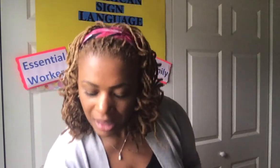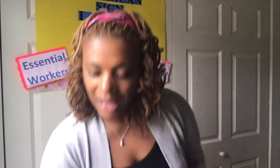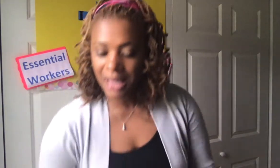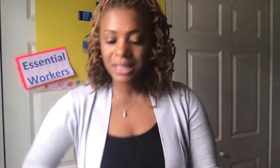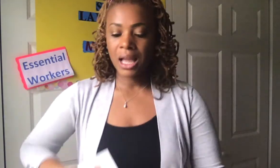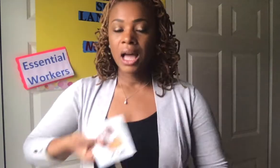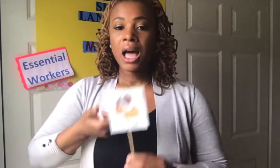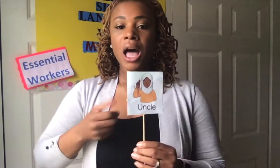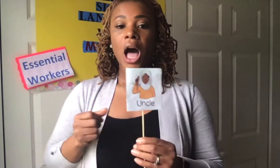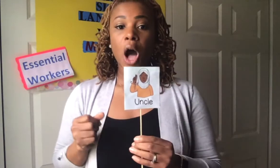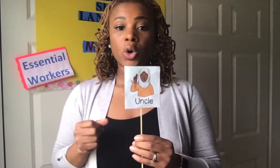And uncle,